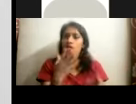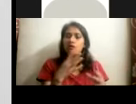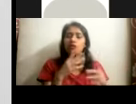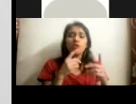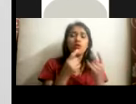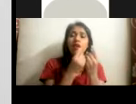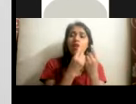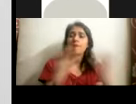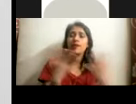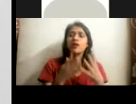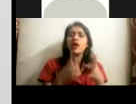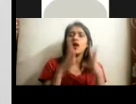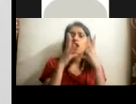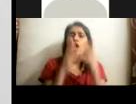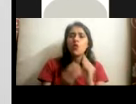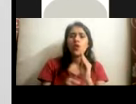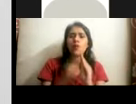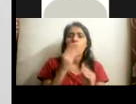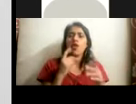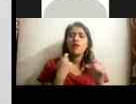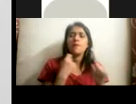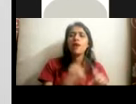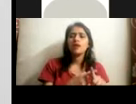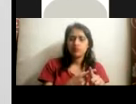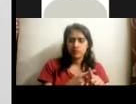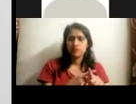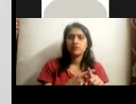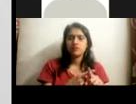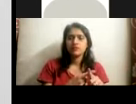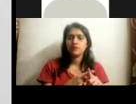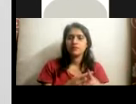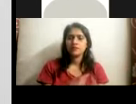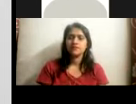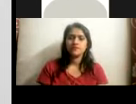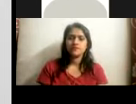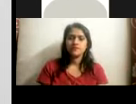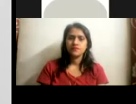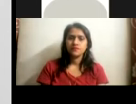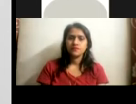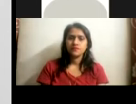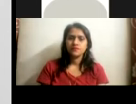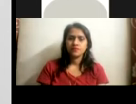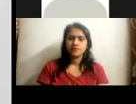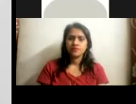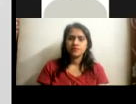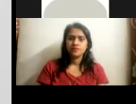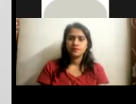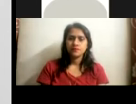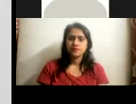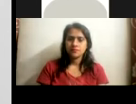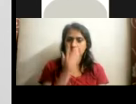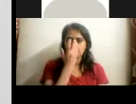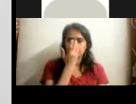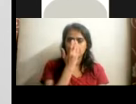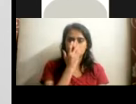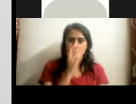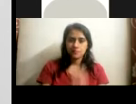ensure if there's a relation between the two or not. So yeah, that's all for